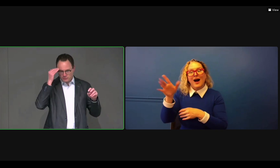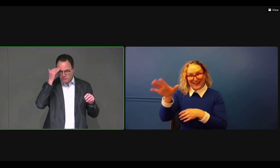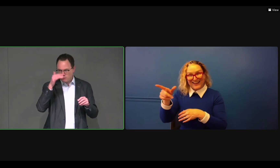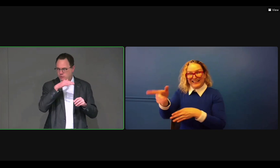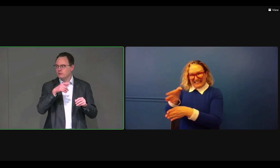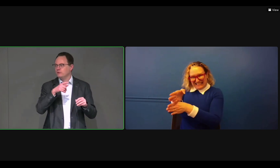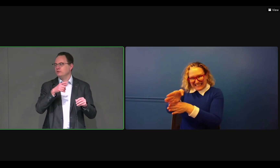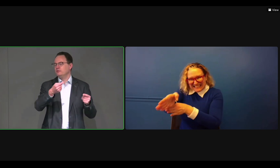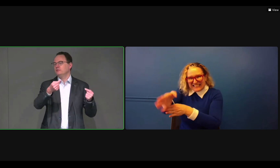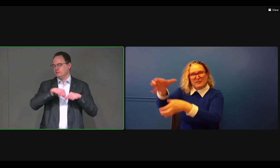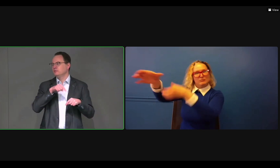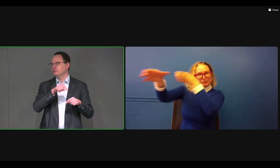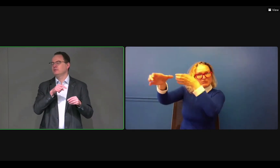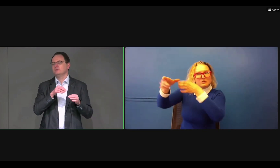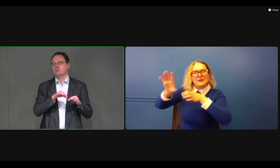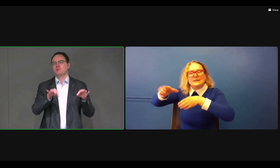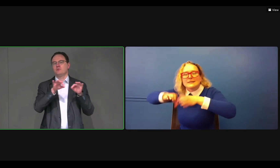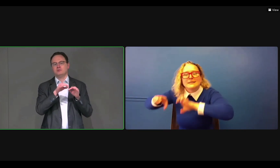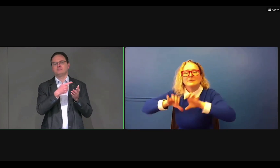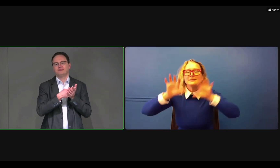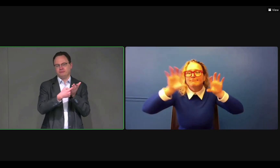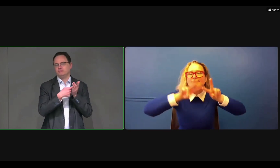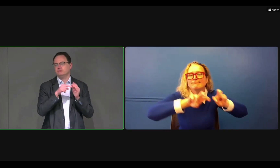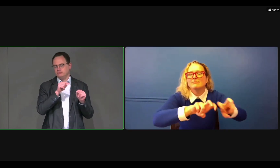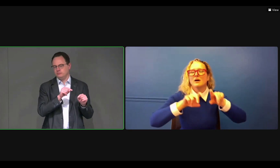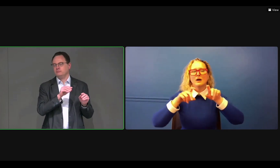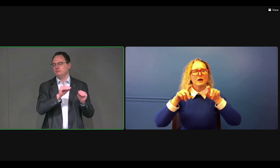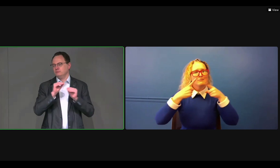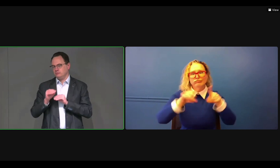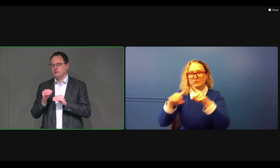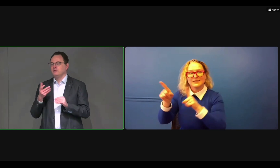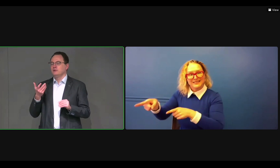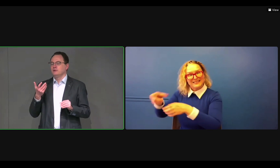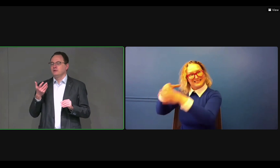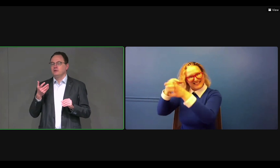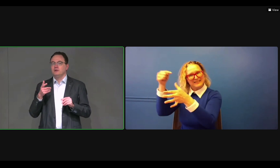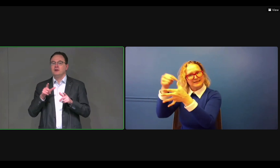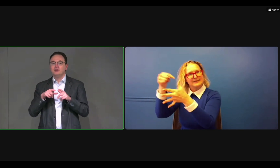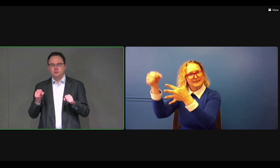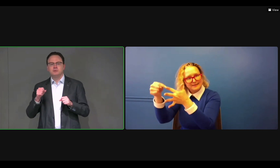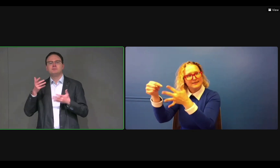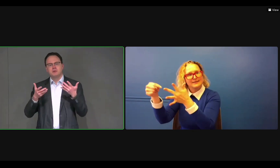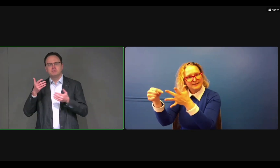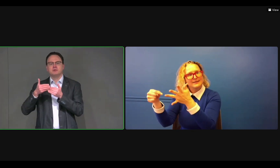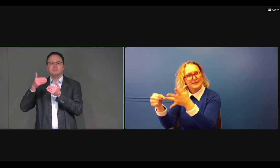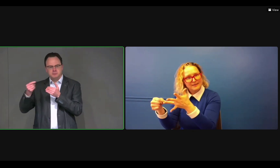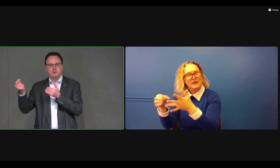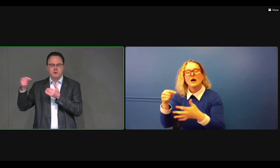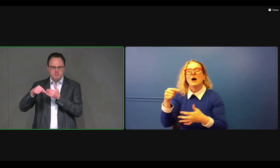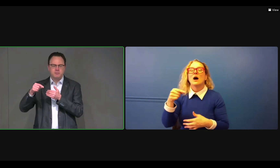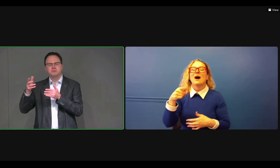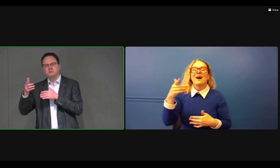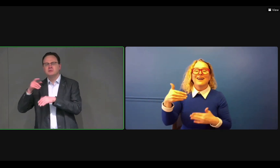in the specific subject area that we were discussing. We found that to be important for the type of discussion we were